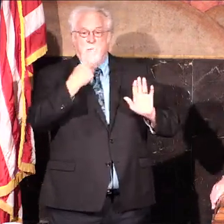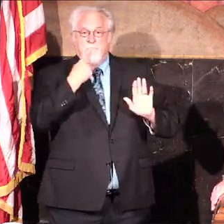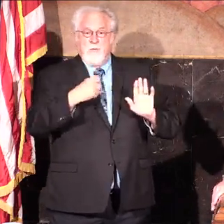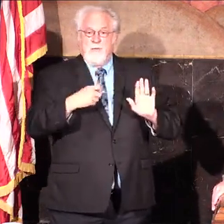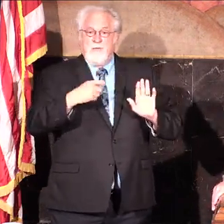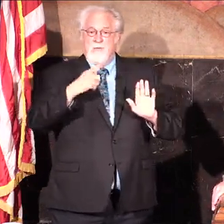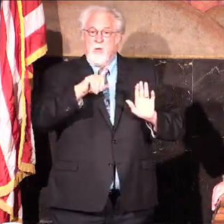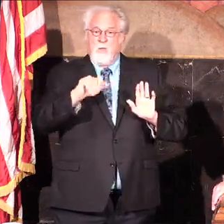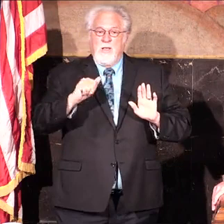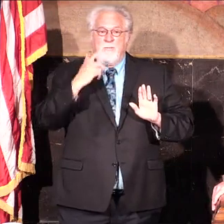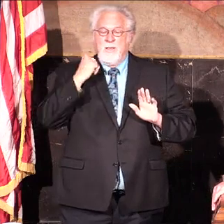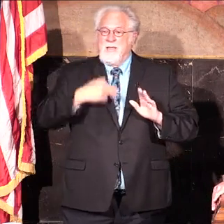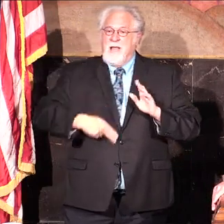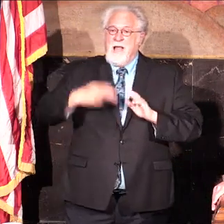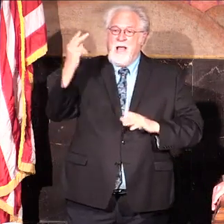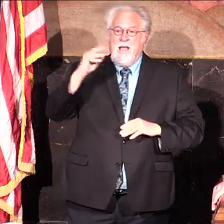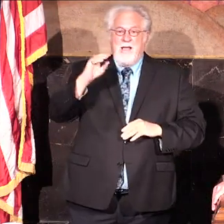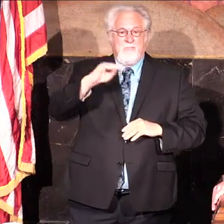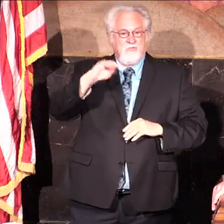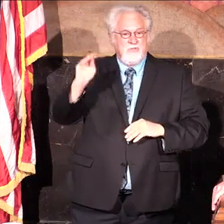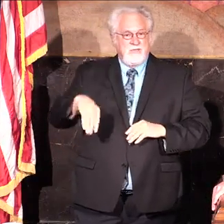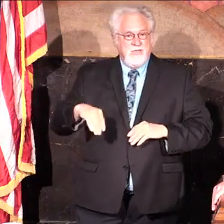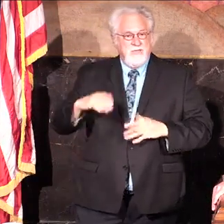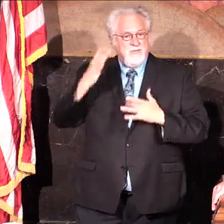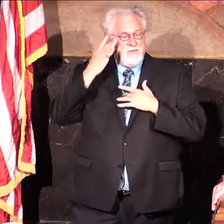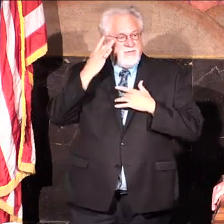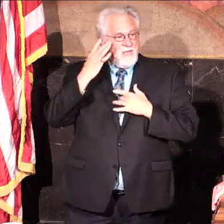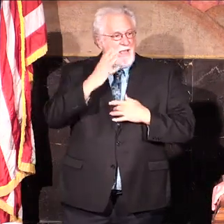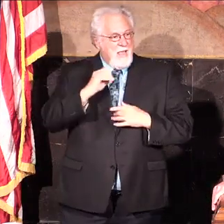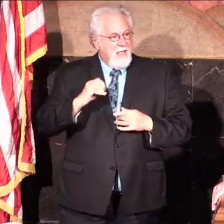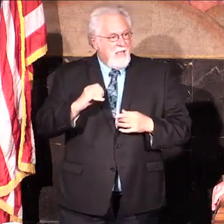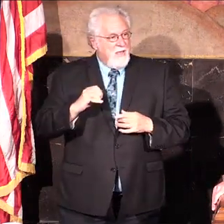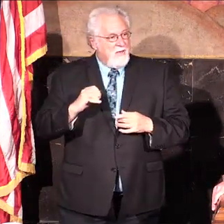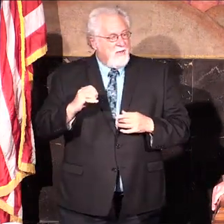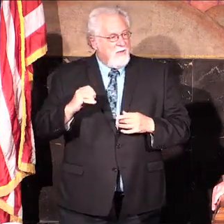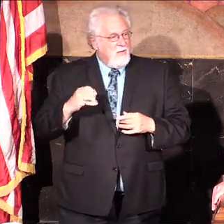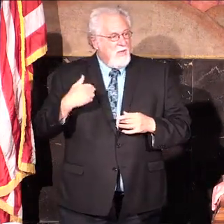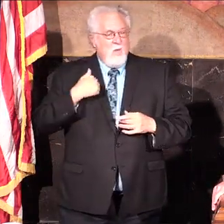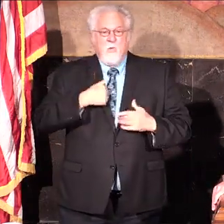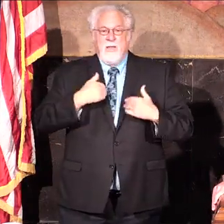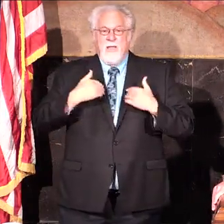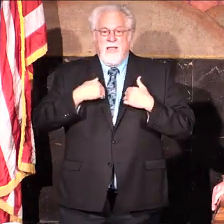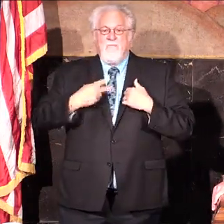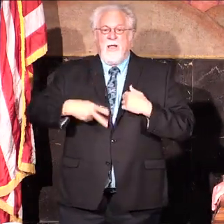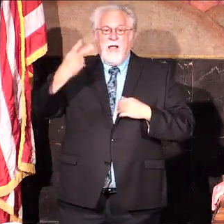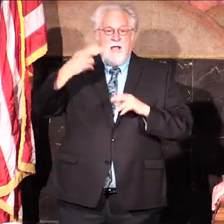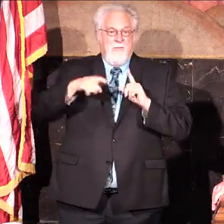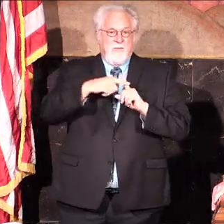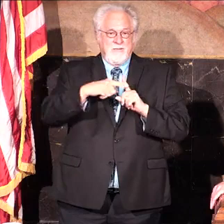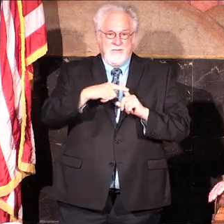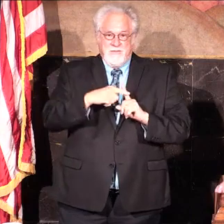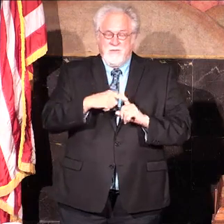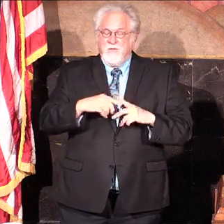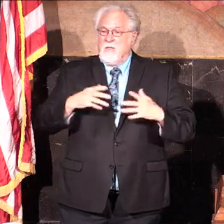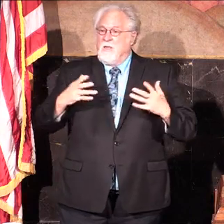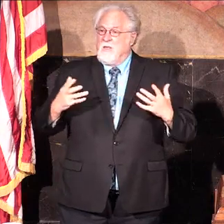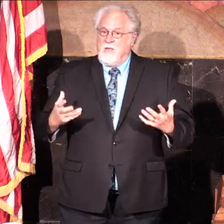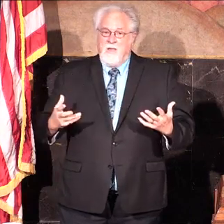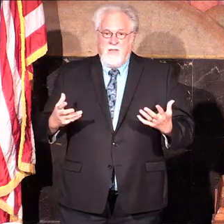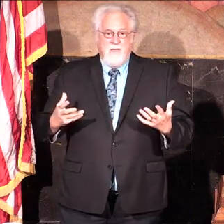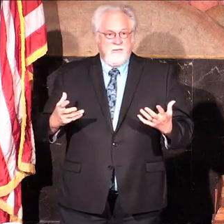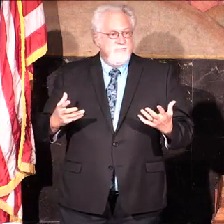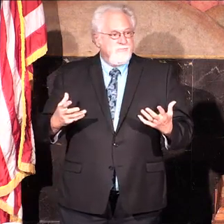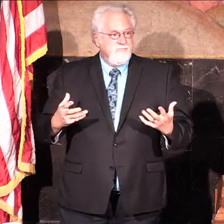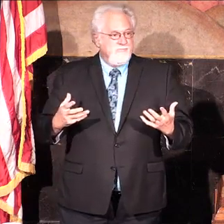Louisiana because we have such a high disease burden and because we have a high positivity. And of